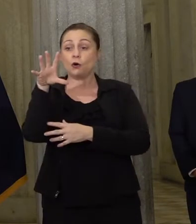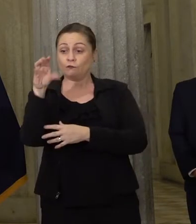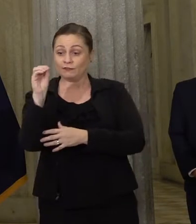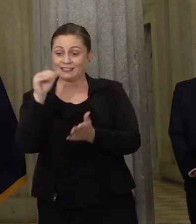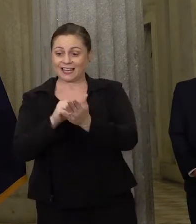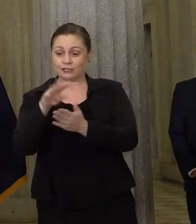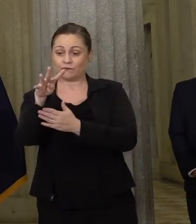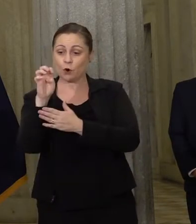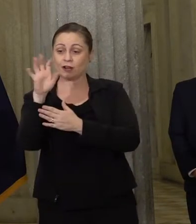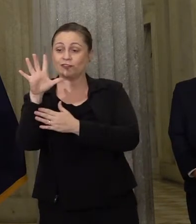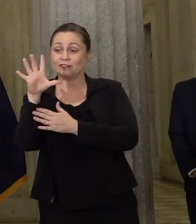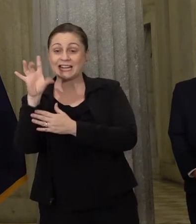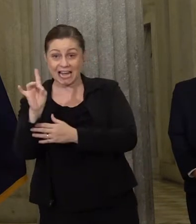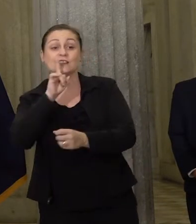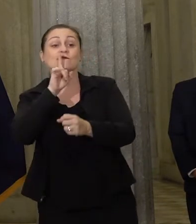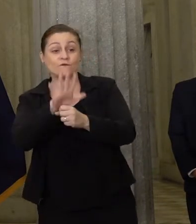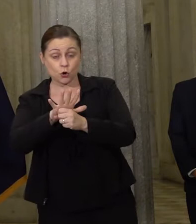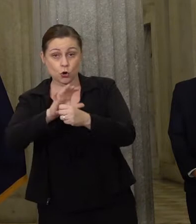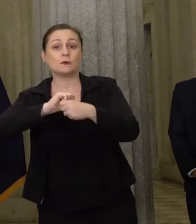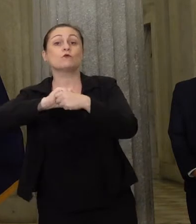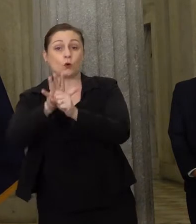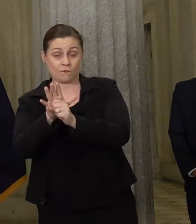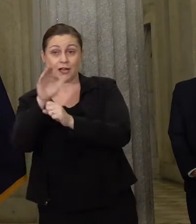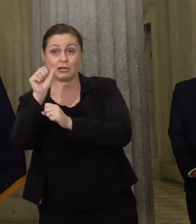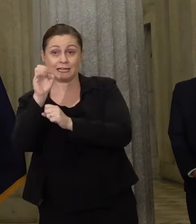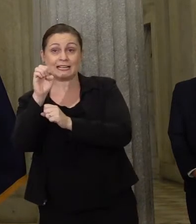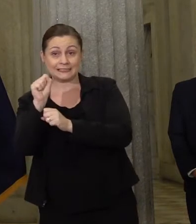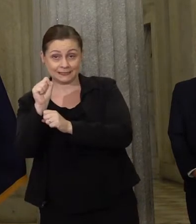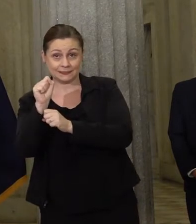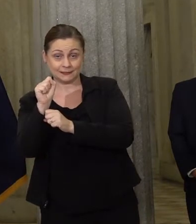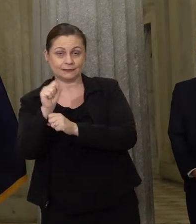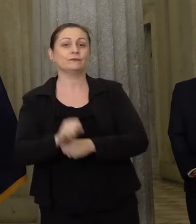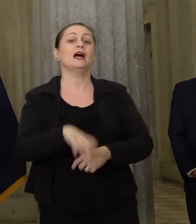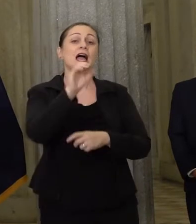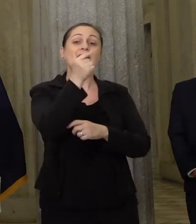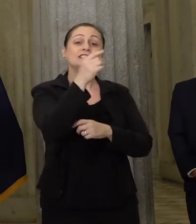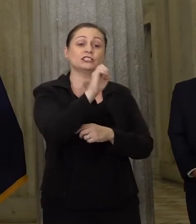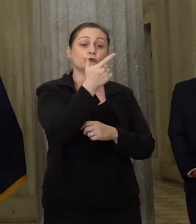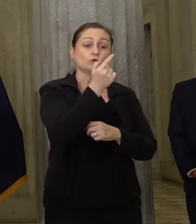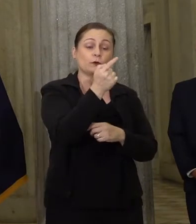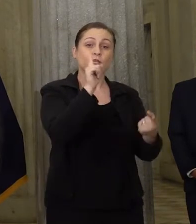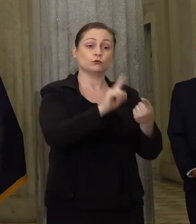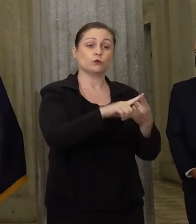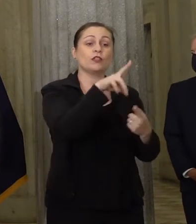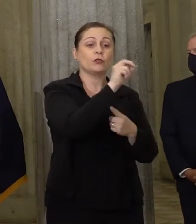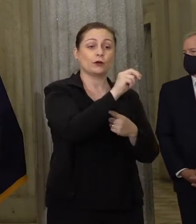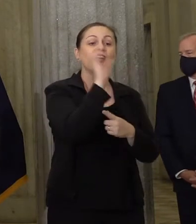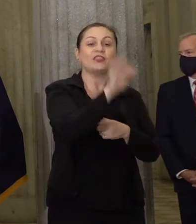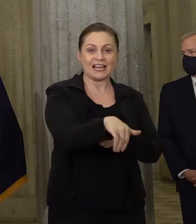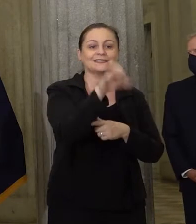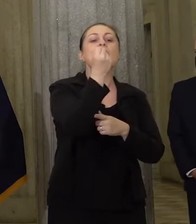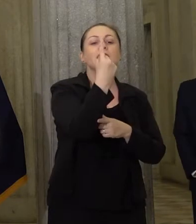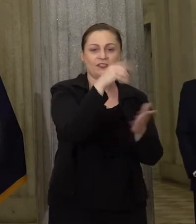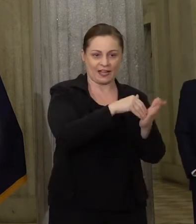50,458 confirmed coronavirus cases in South Carolina have occurred in people ages 21 to 30. This accounts